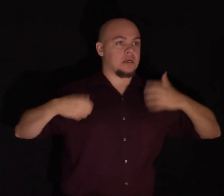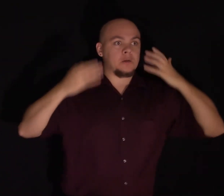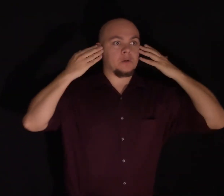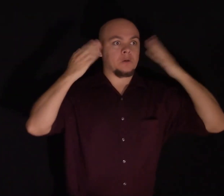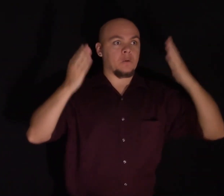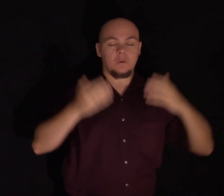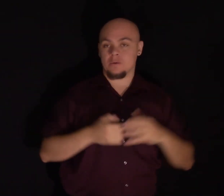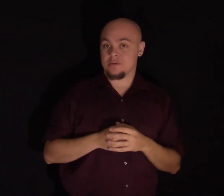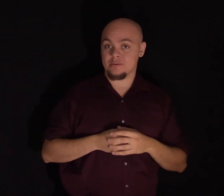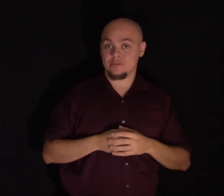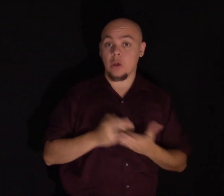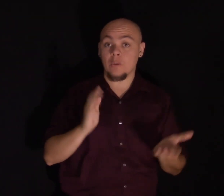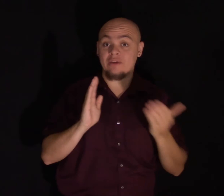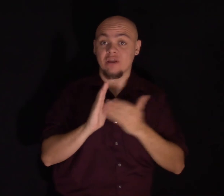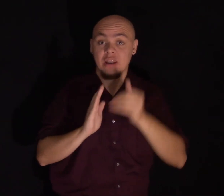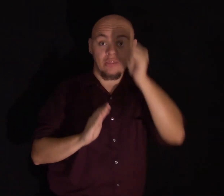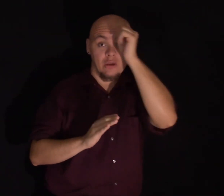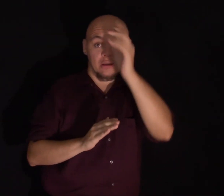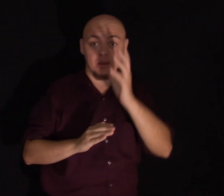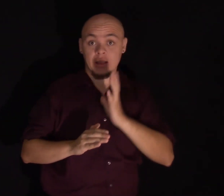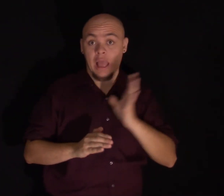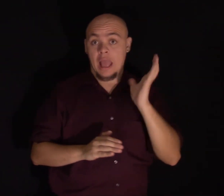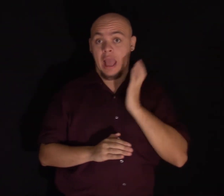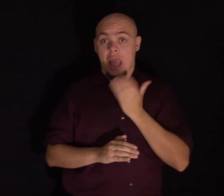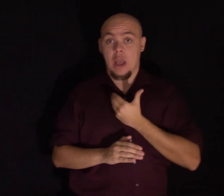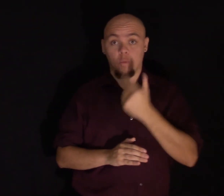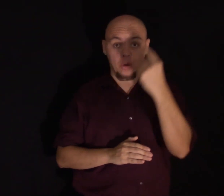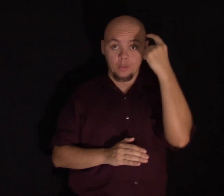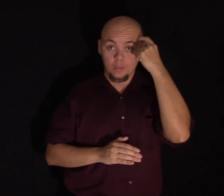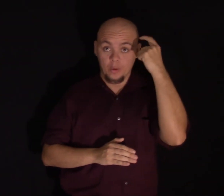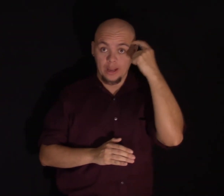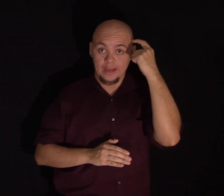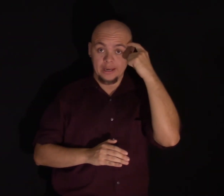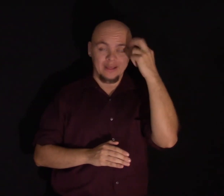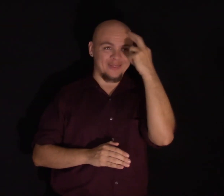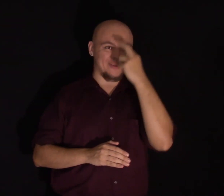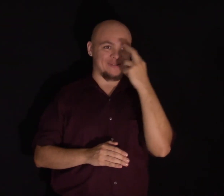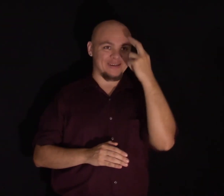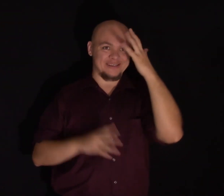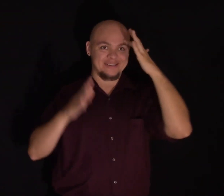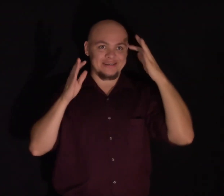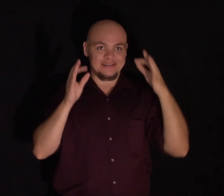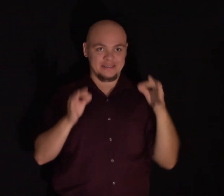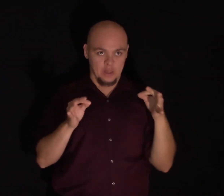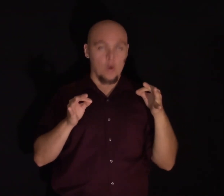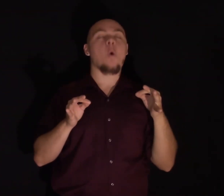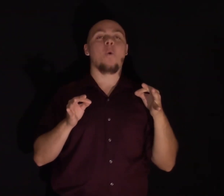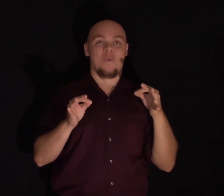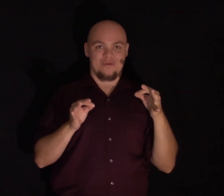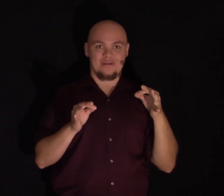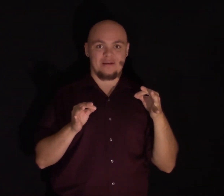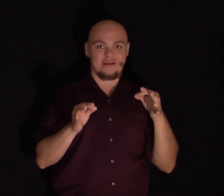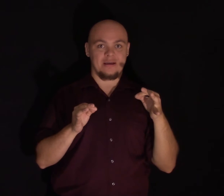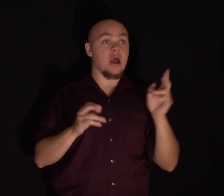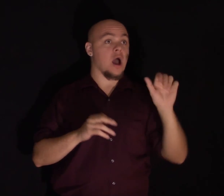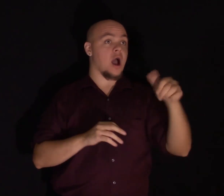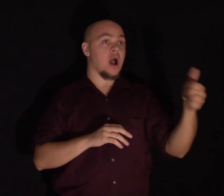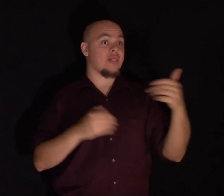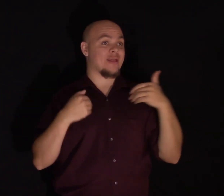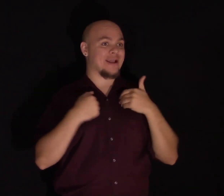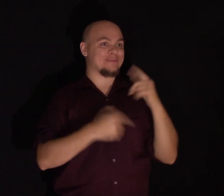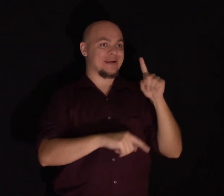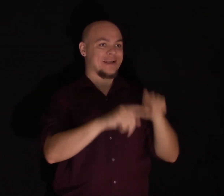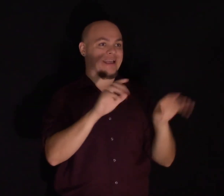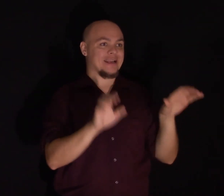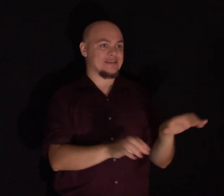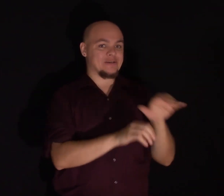which is why we have another guy in our brain the rational decision maker who gives us the ability to do things no other animal can do we